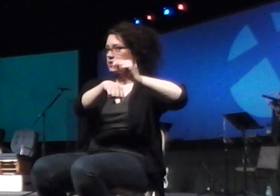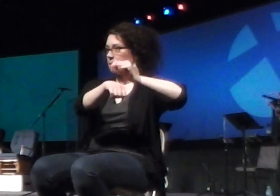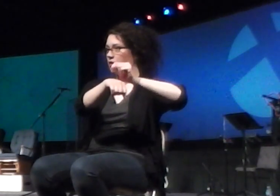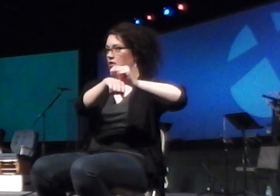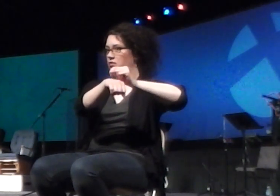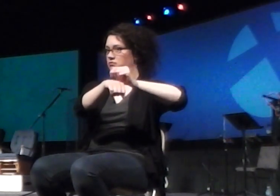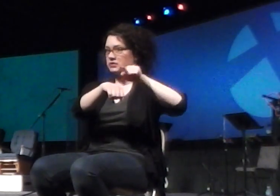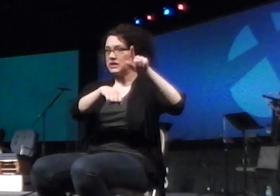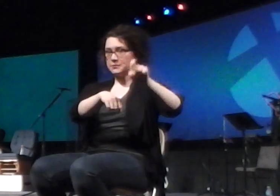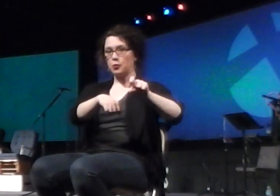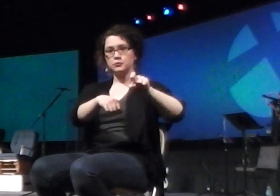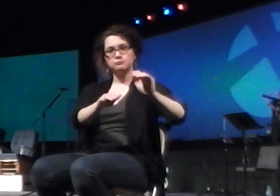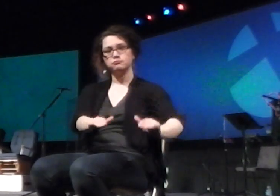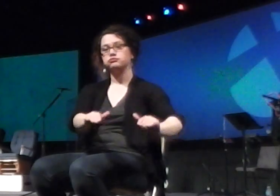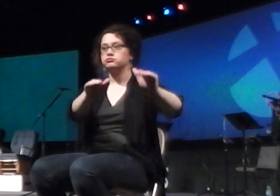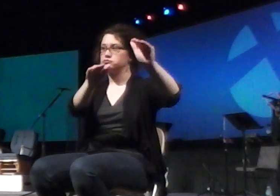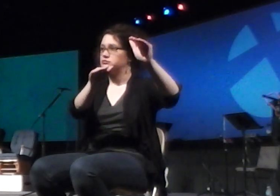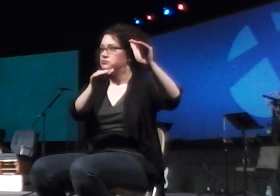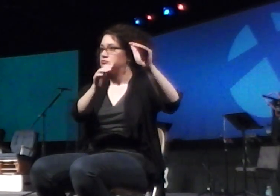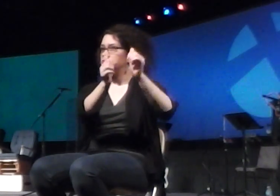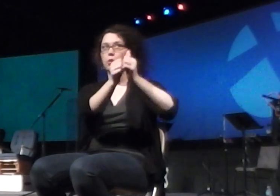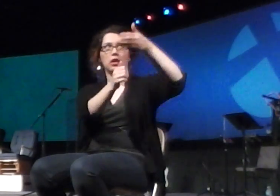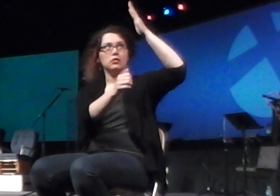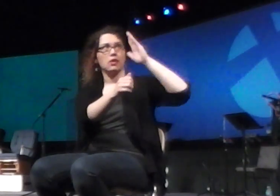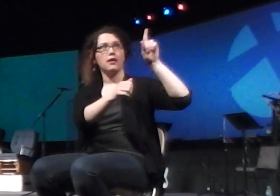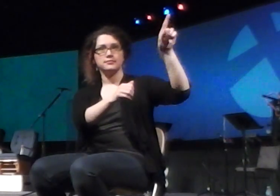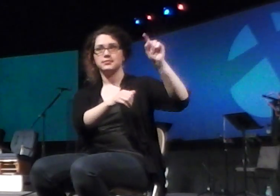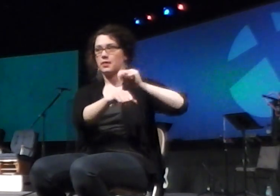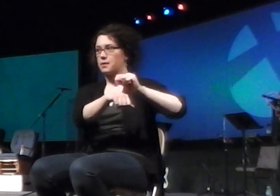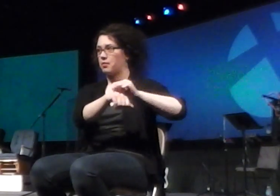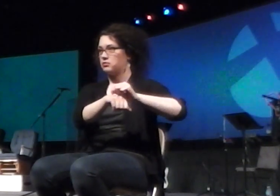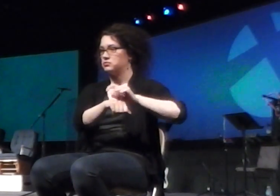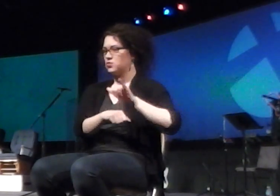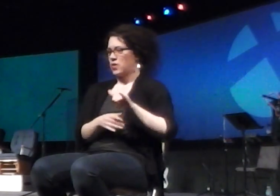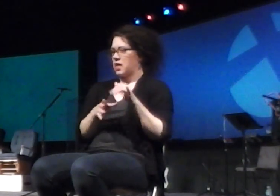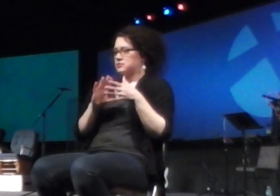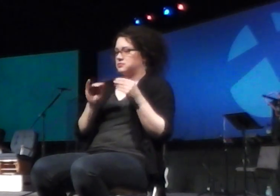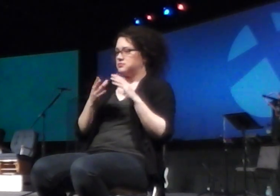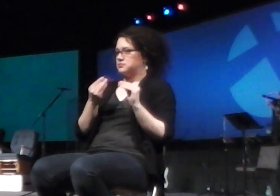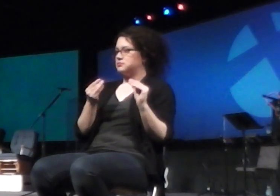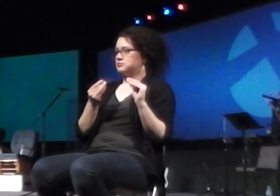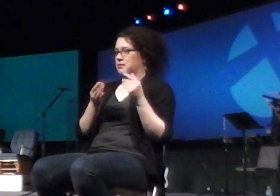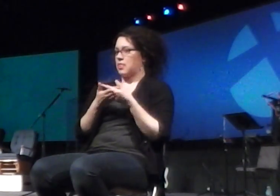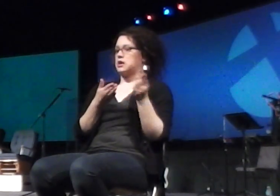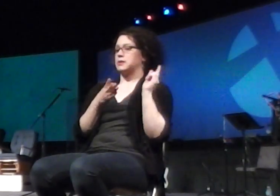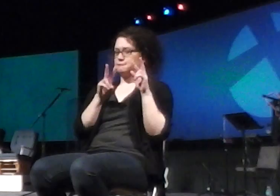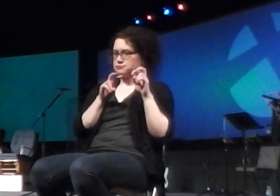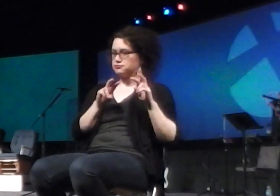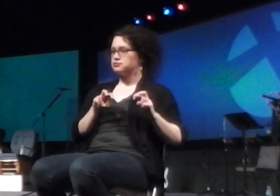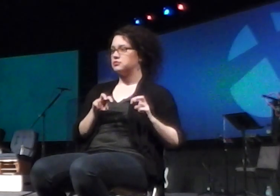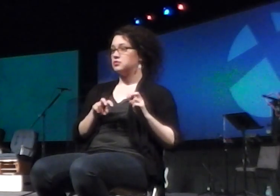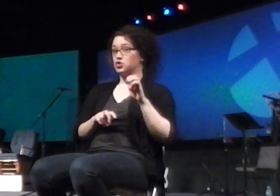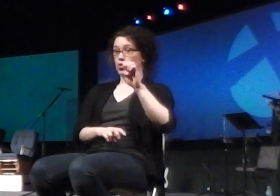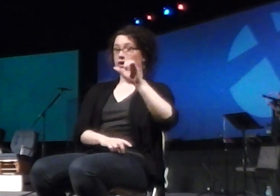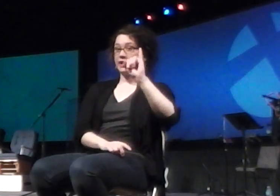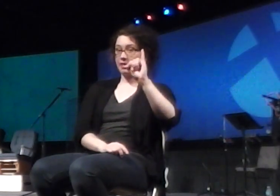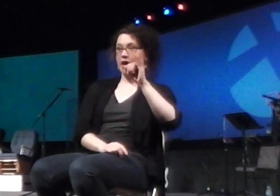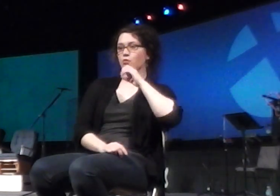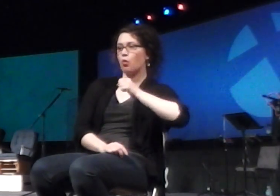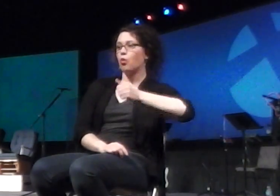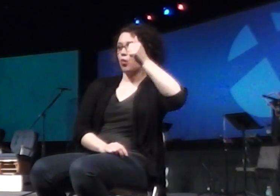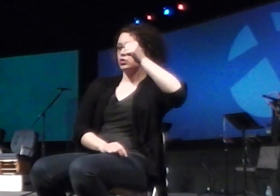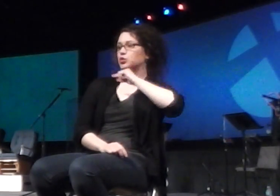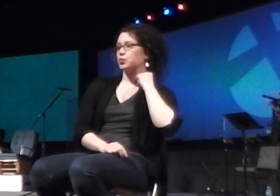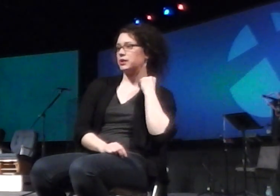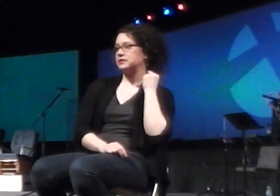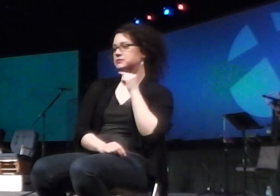supposed to grow up in the temple. So that's the story Matthew looked at last week. So Eli is the older priest, and Samuel is the young boy growing